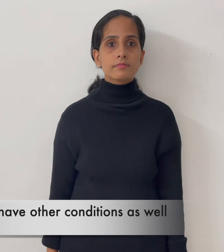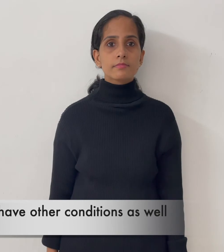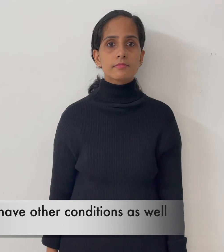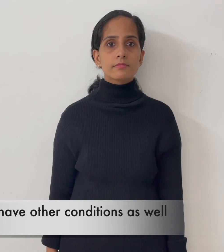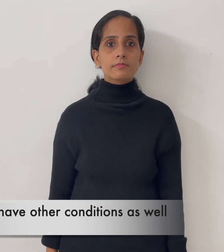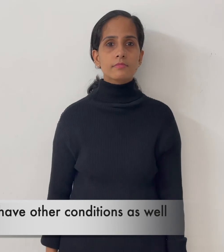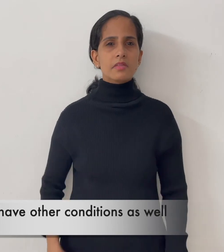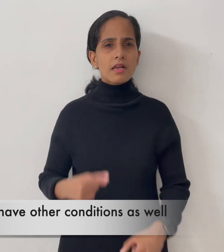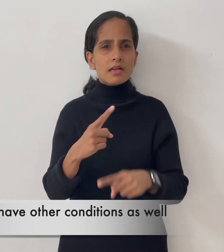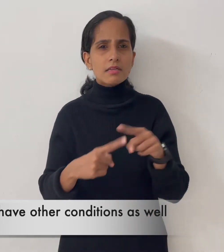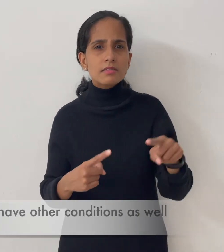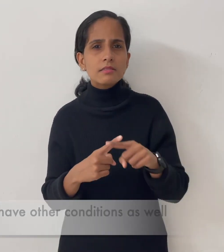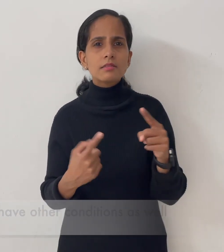Number 4.